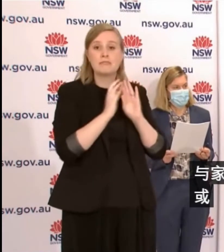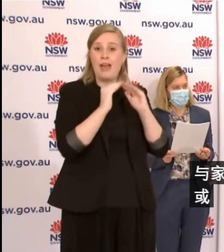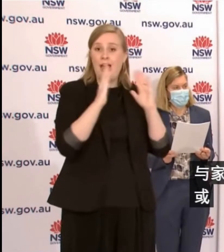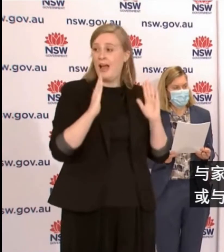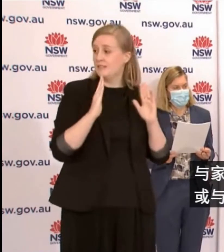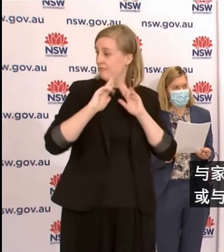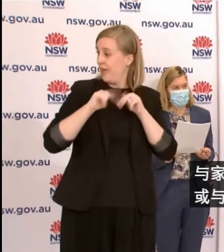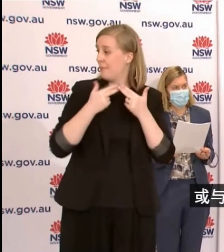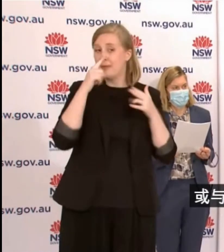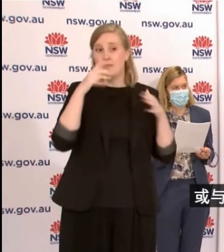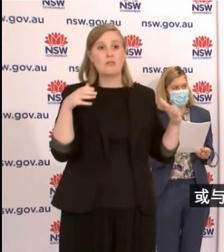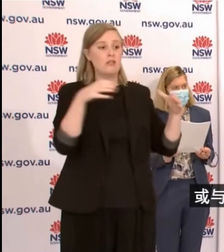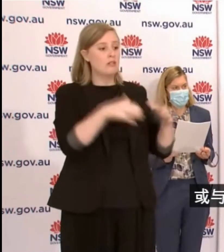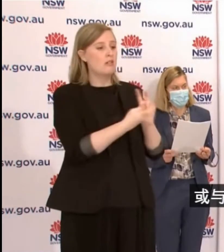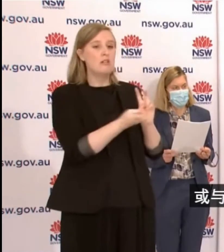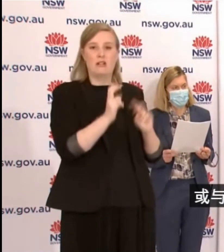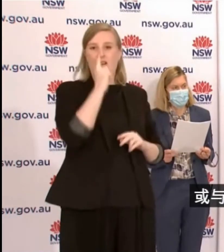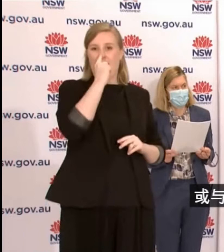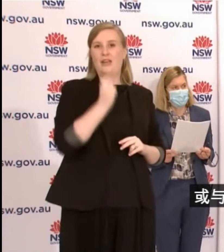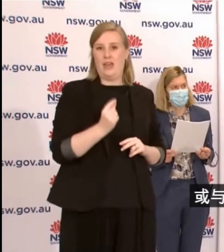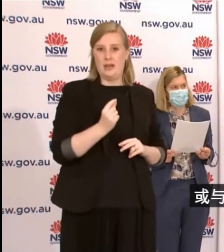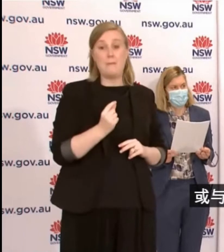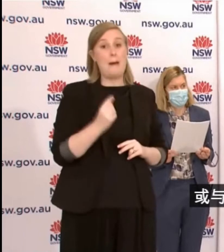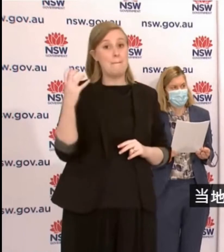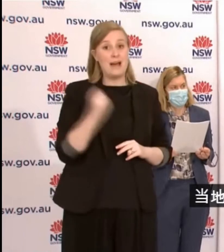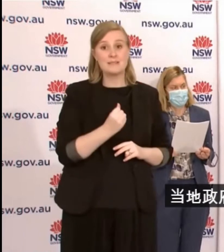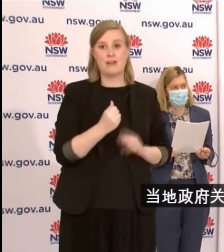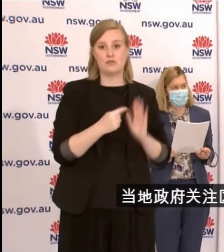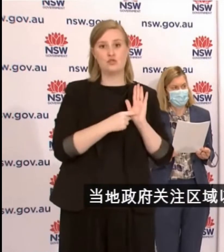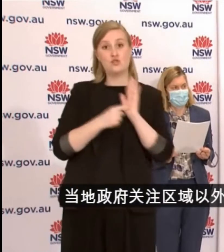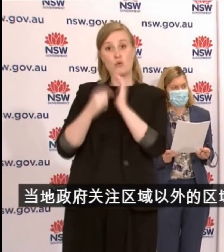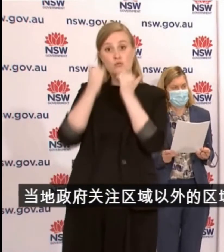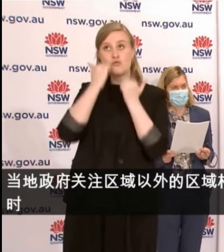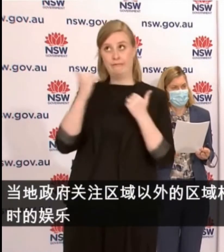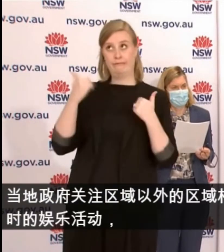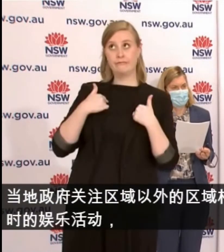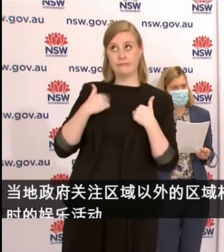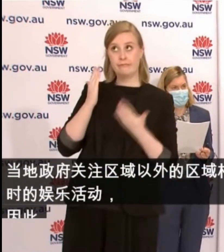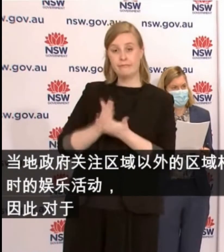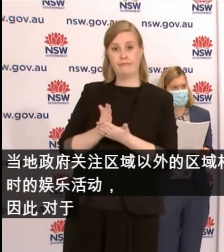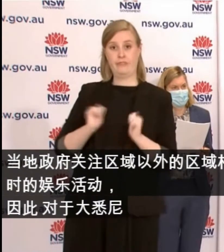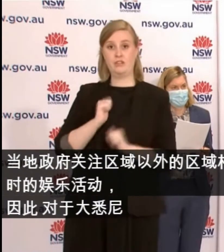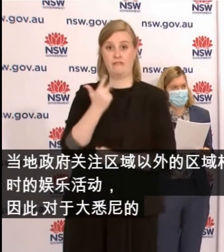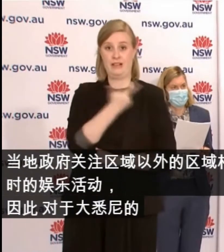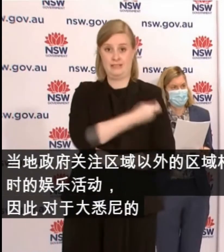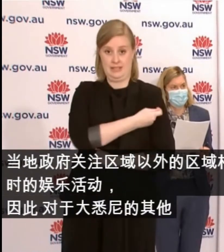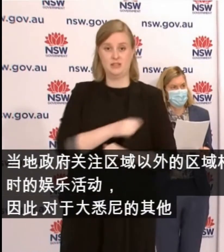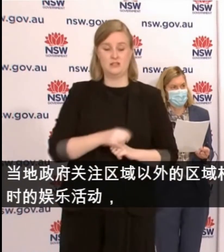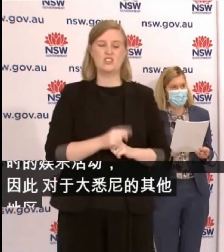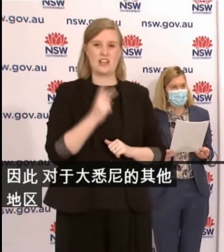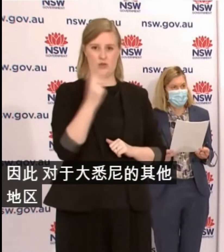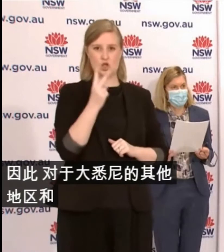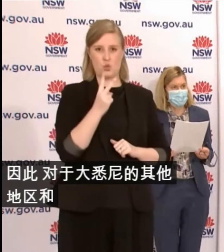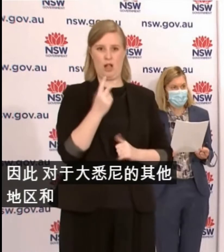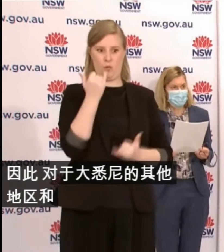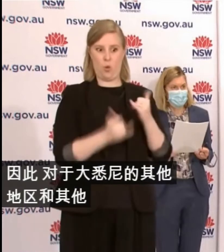similar event. In relation to areas outside the local government areas of concern, so for the rest of Greater